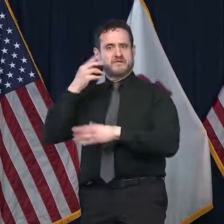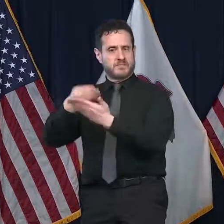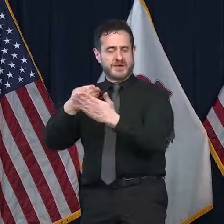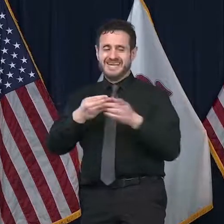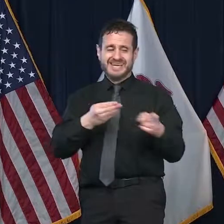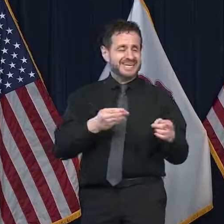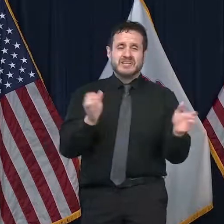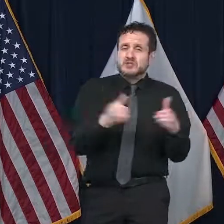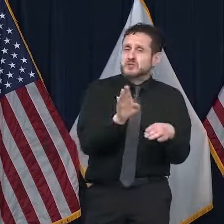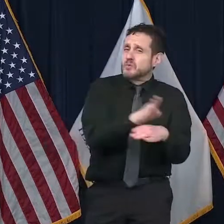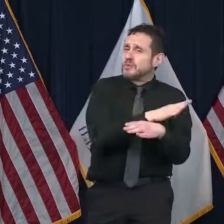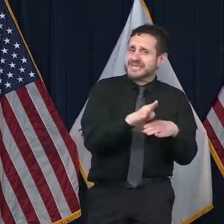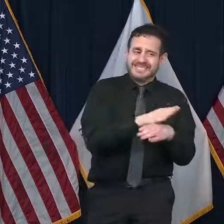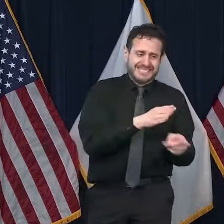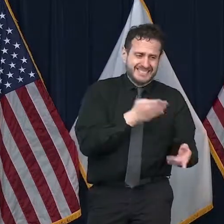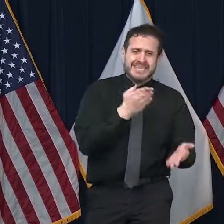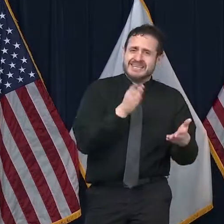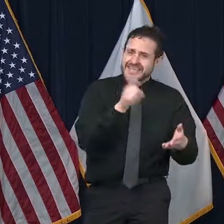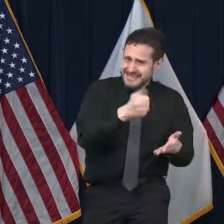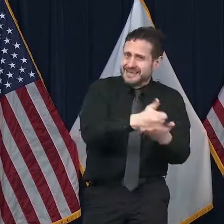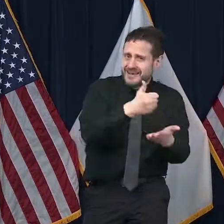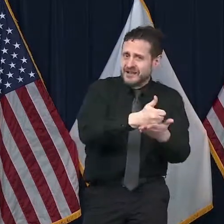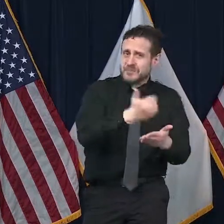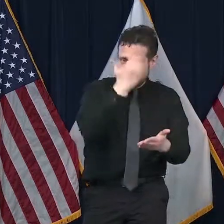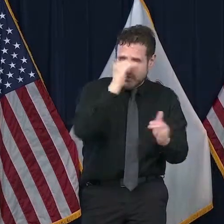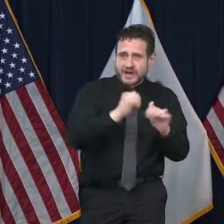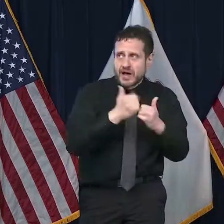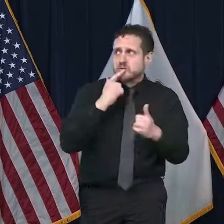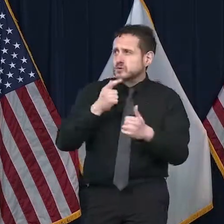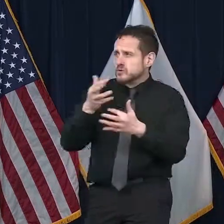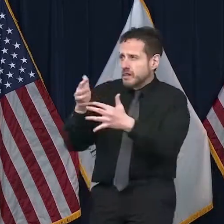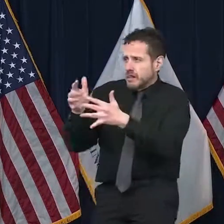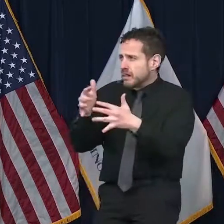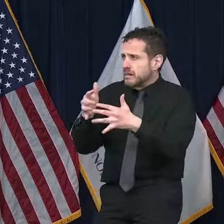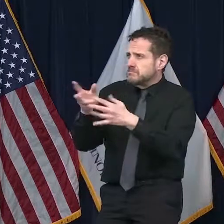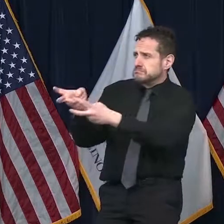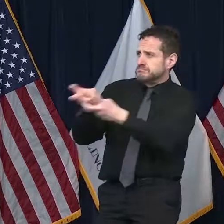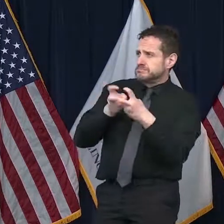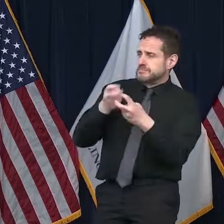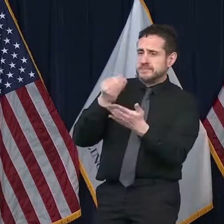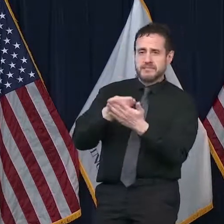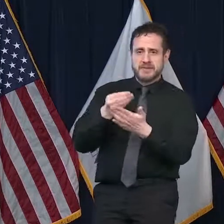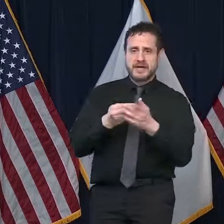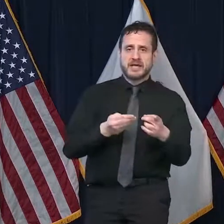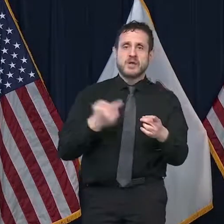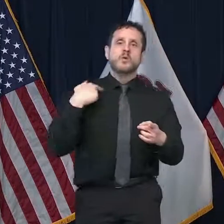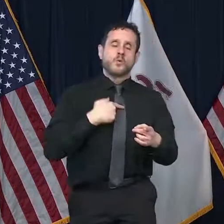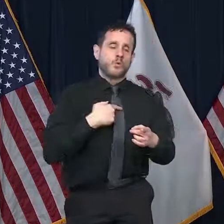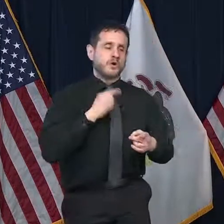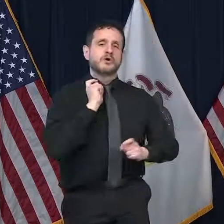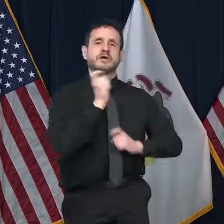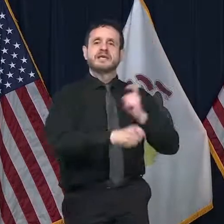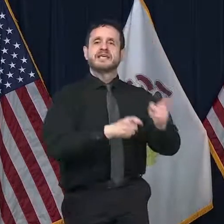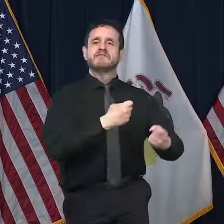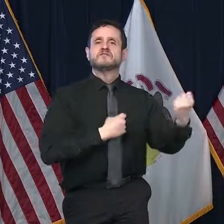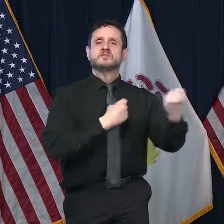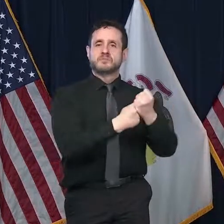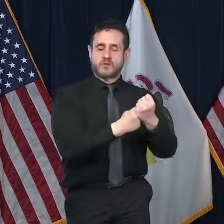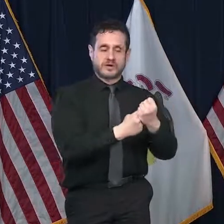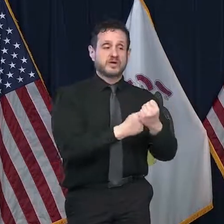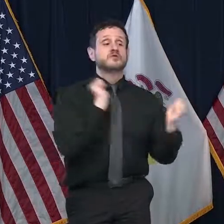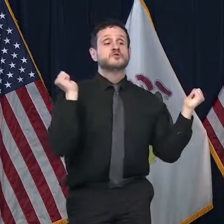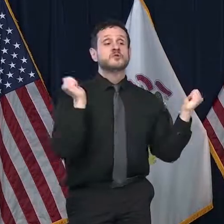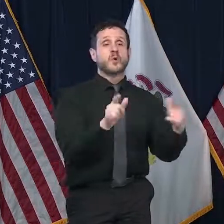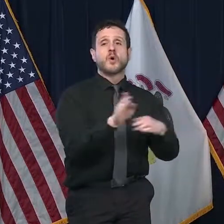up assistance to all small businesses in Illinois, so anyone eligible gets access to this next round of